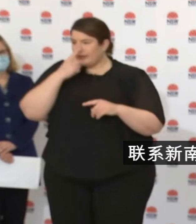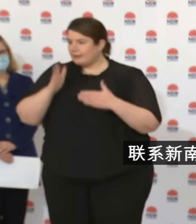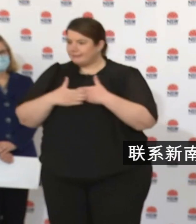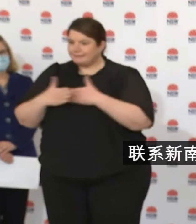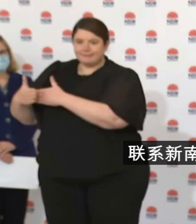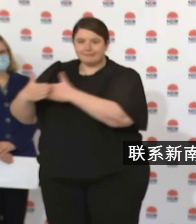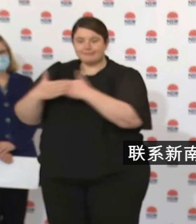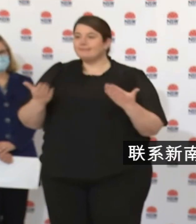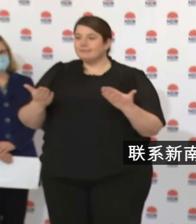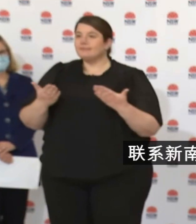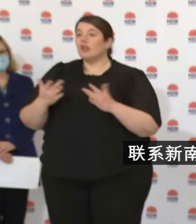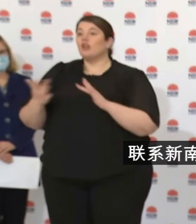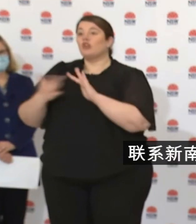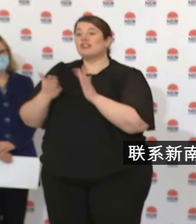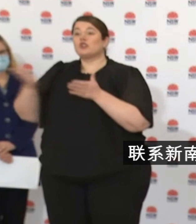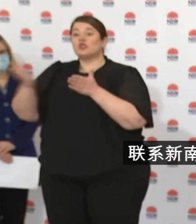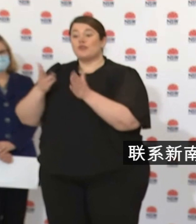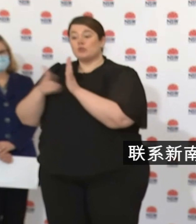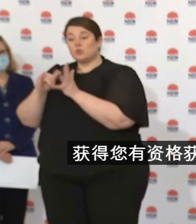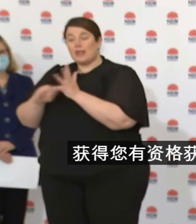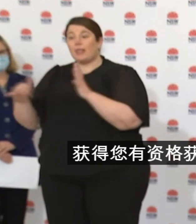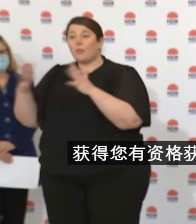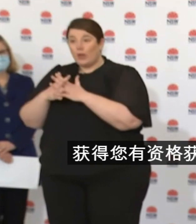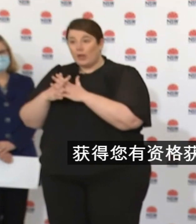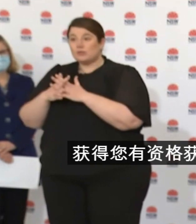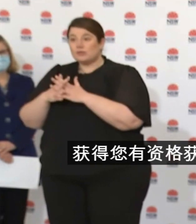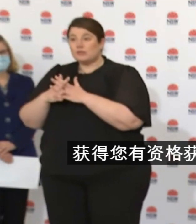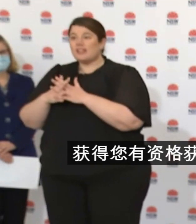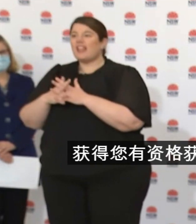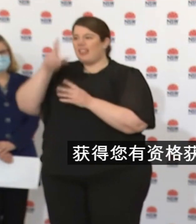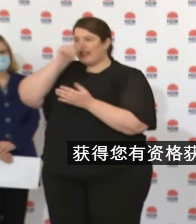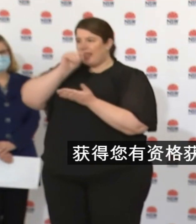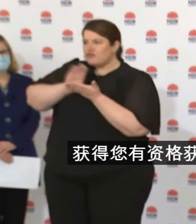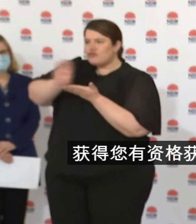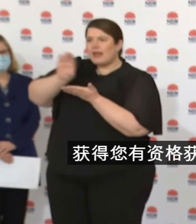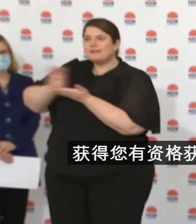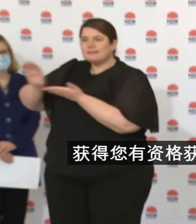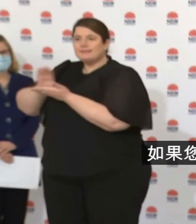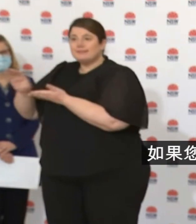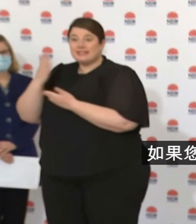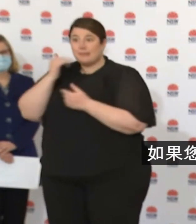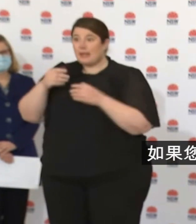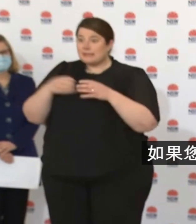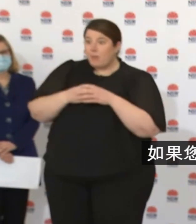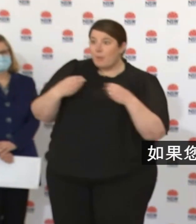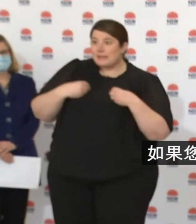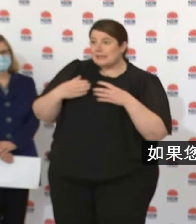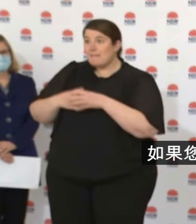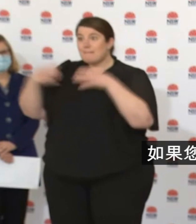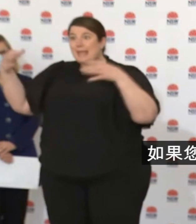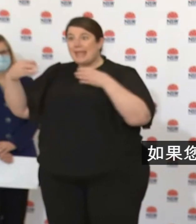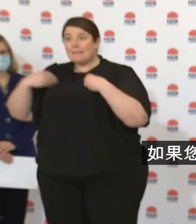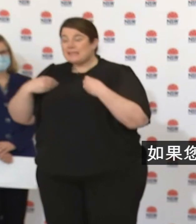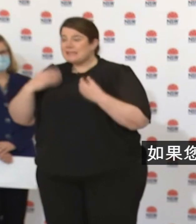contact Service New South Wales to make sure you get those grants that you're eligible for. Doesn't matter the size of your business, small, medium